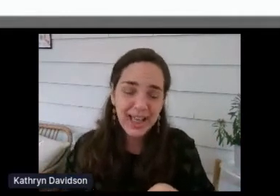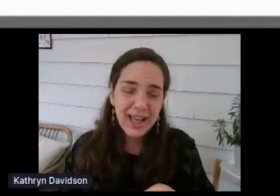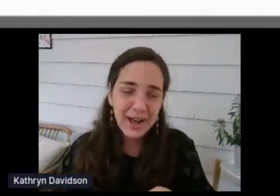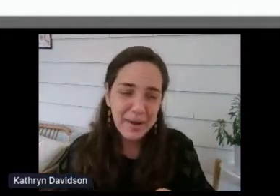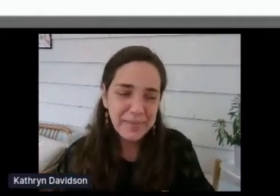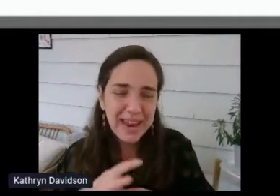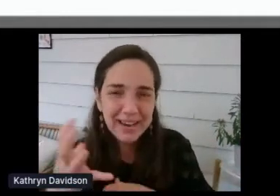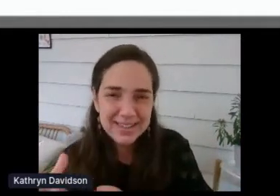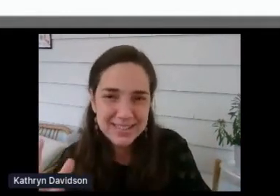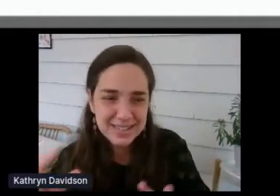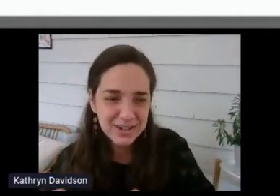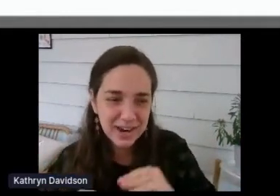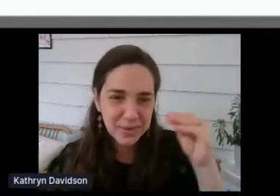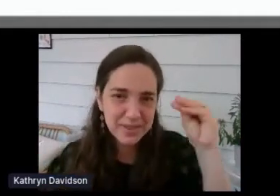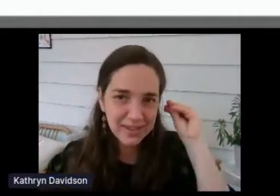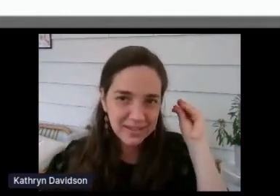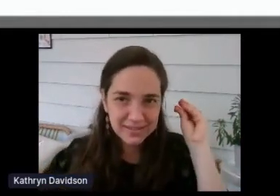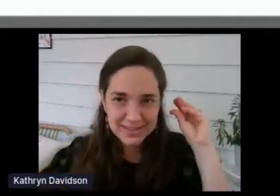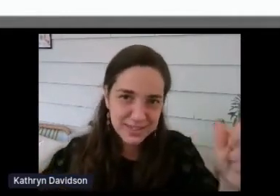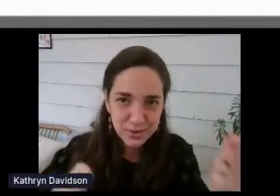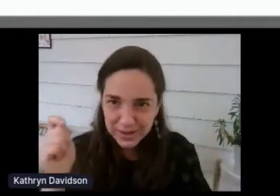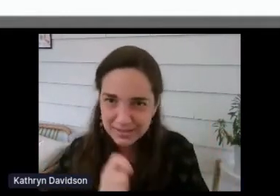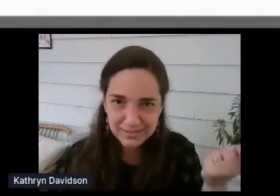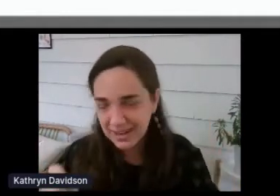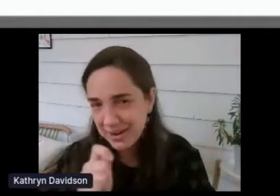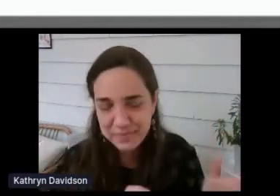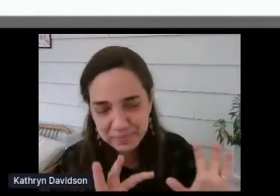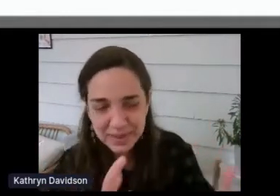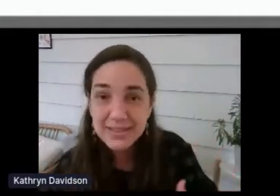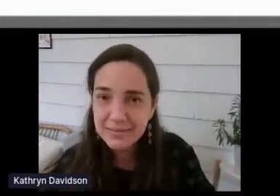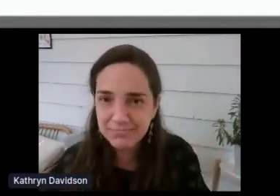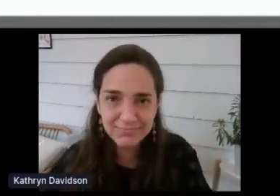picture, and how does this interact with the discrete